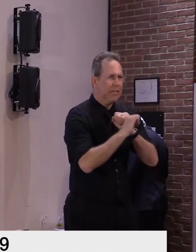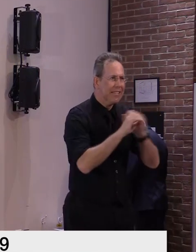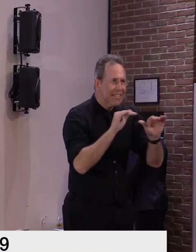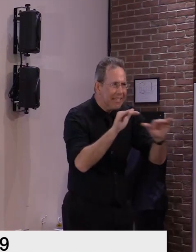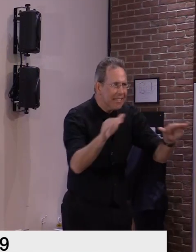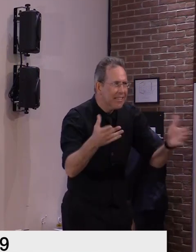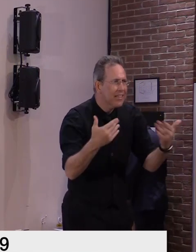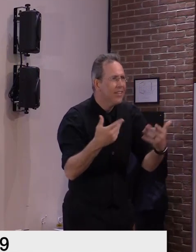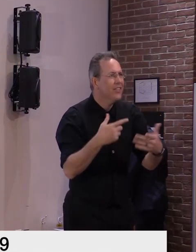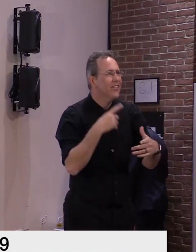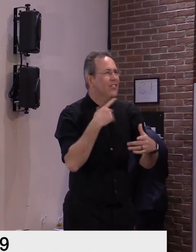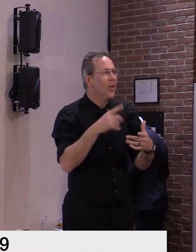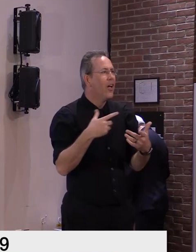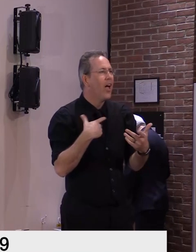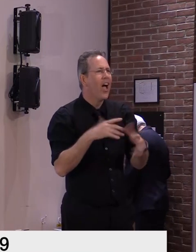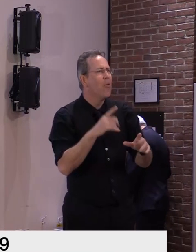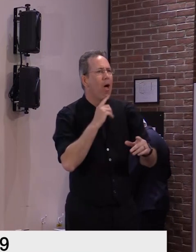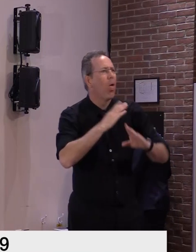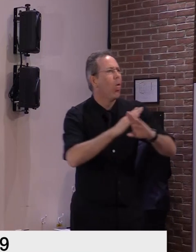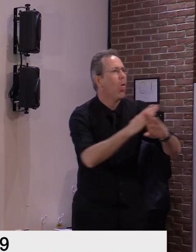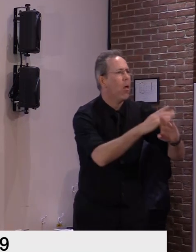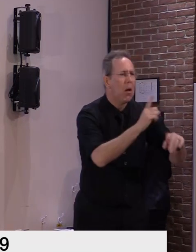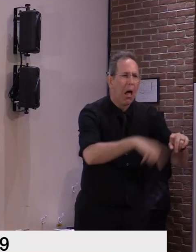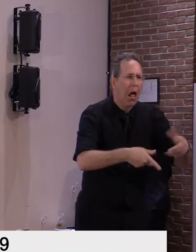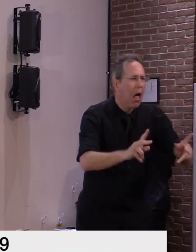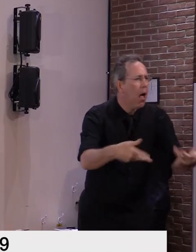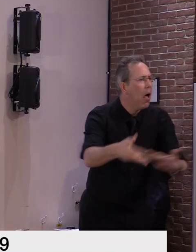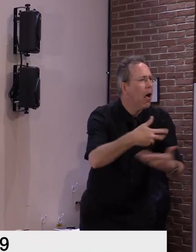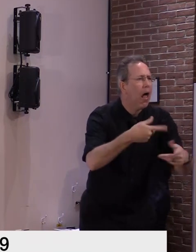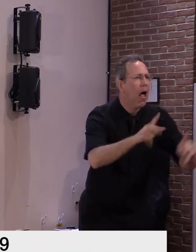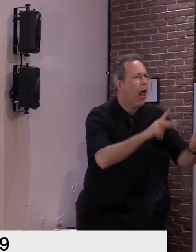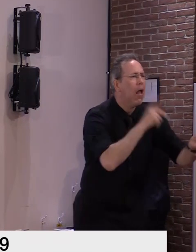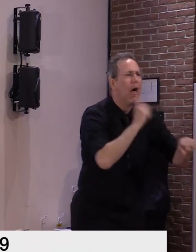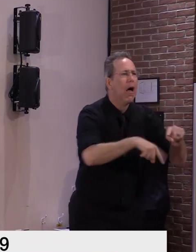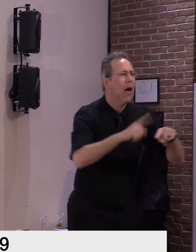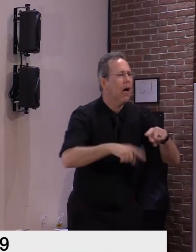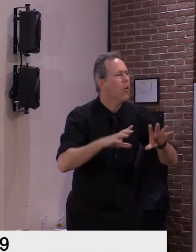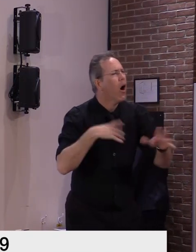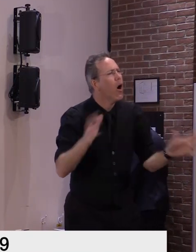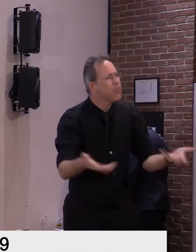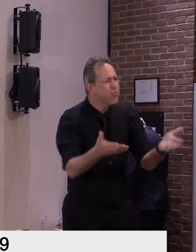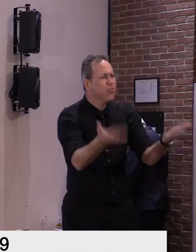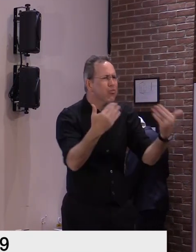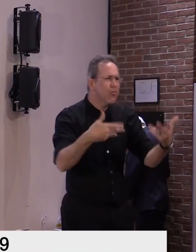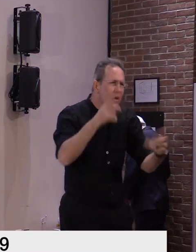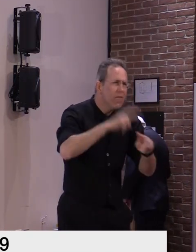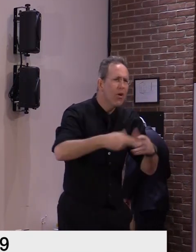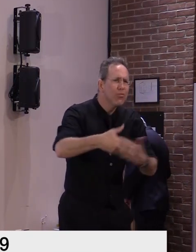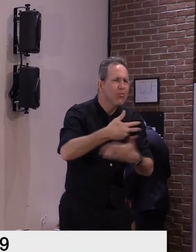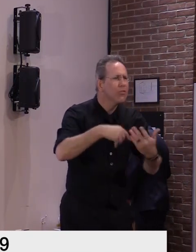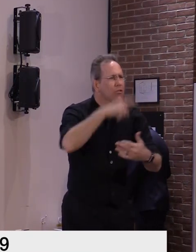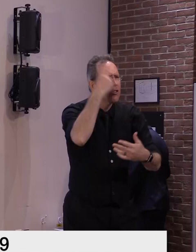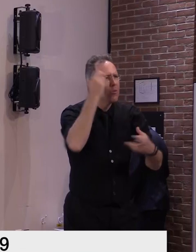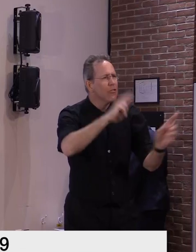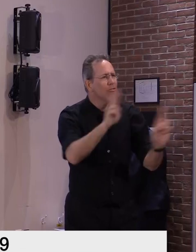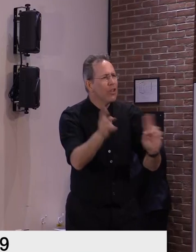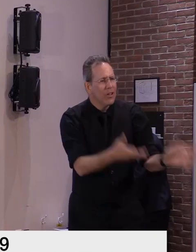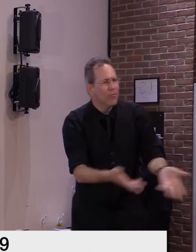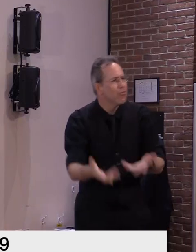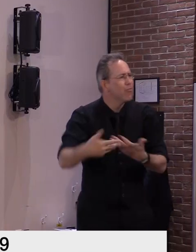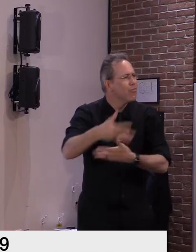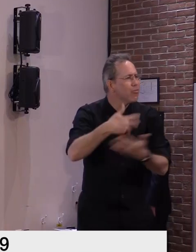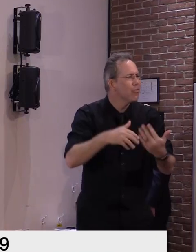your friends and get out into a more of a social atmosphere. So hopefully we can do that, but I'm gonna ask Secretary